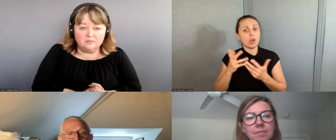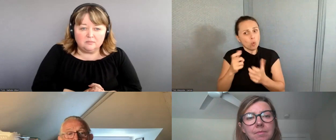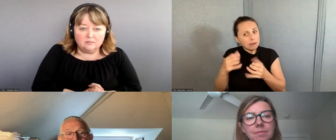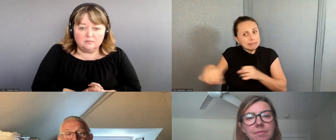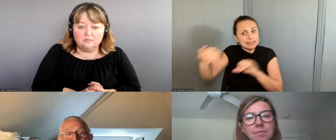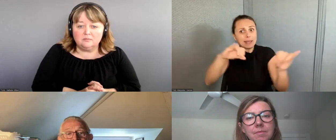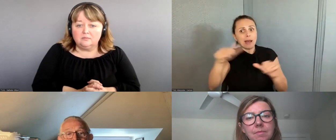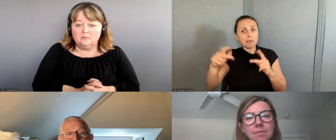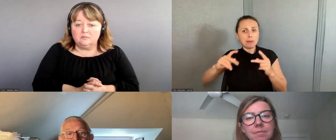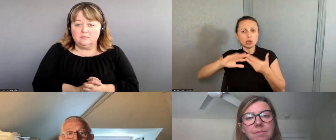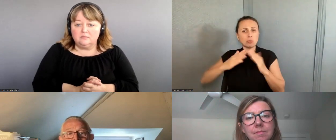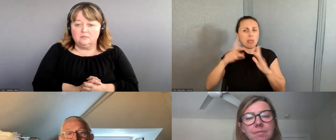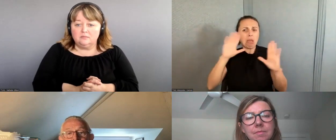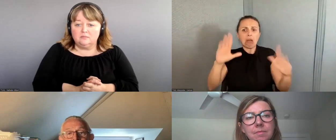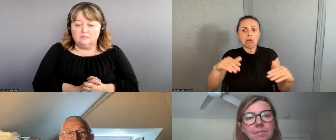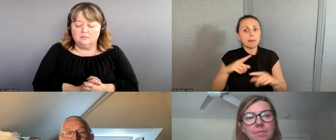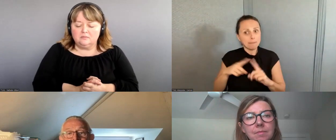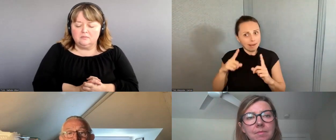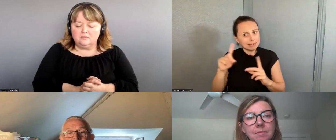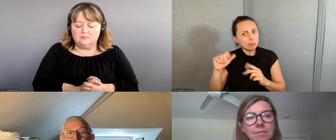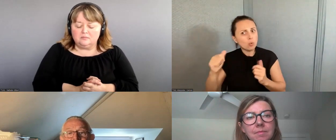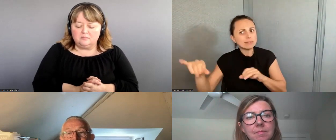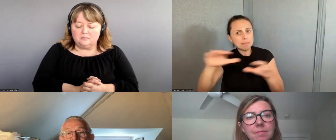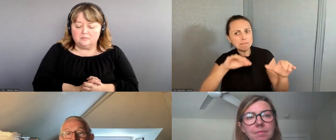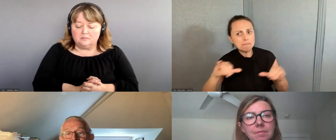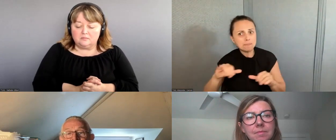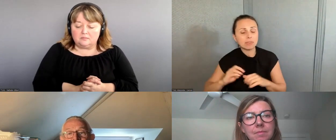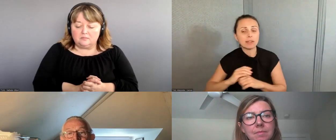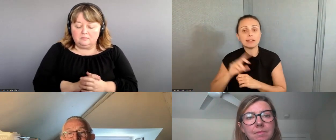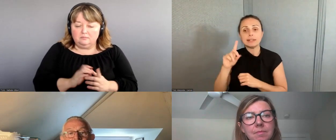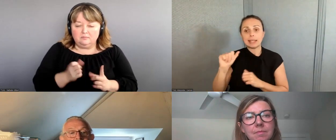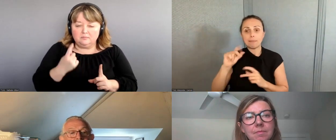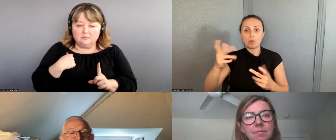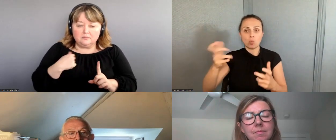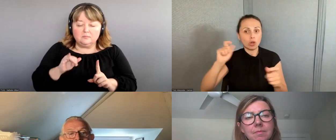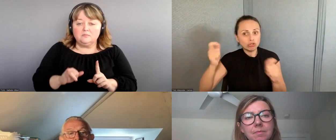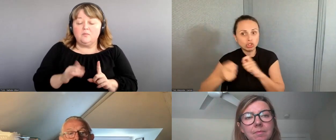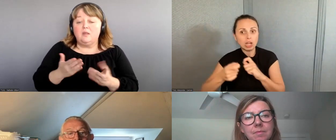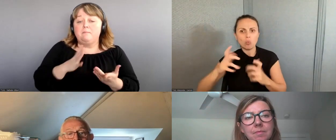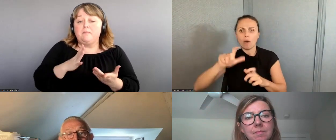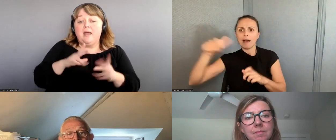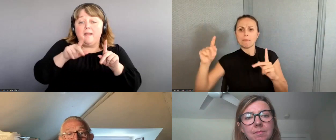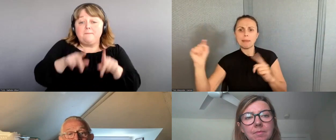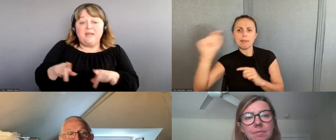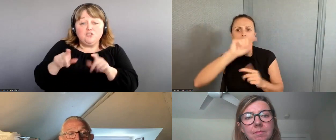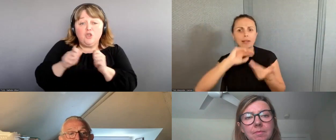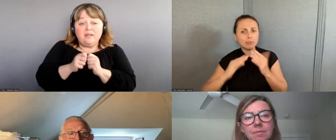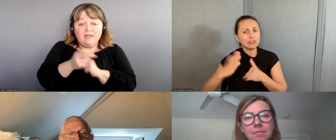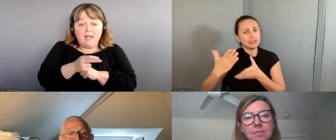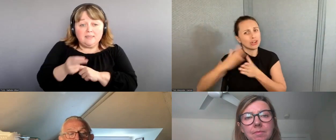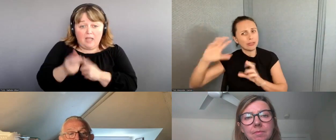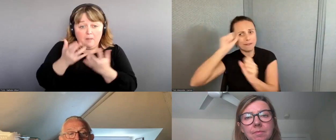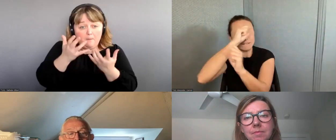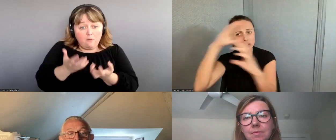the community takes for granted. Disabled people desire change, and they want others in the community to share their